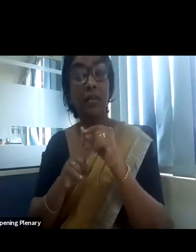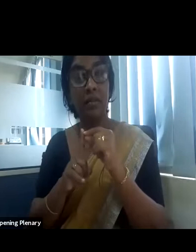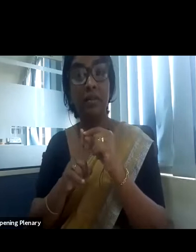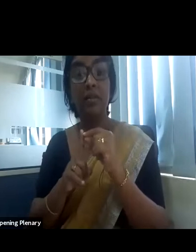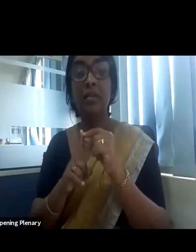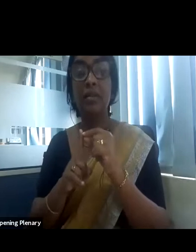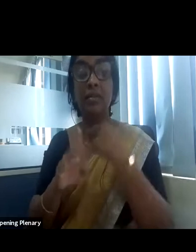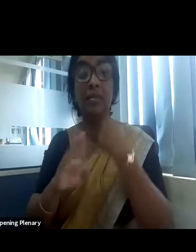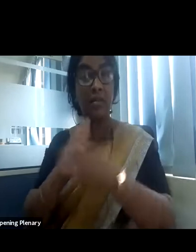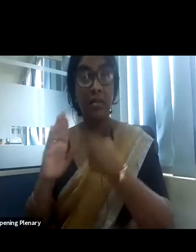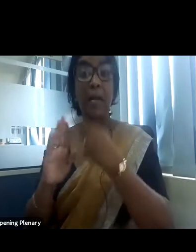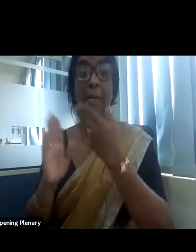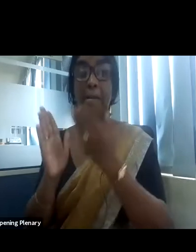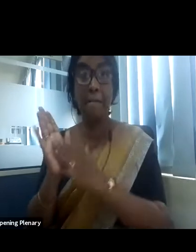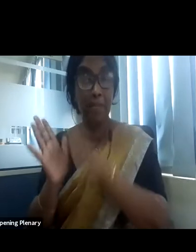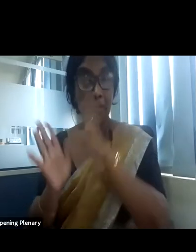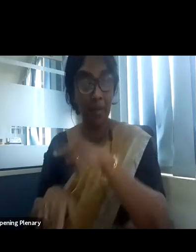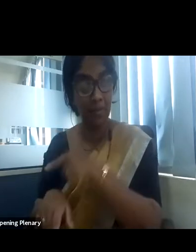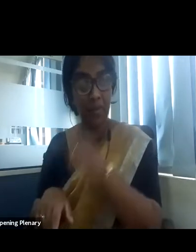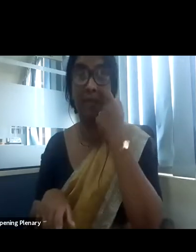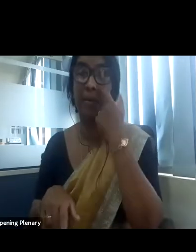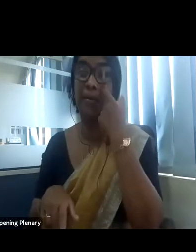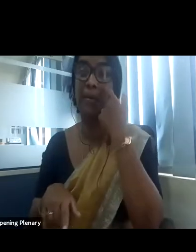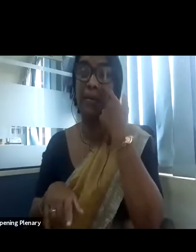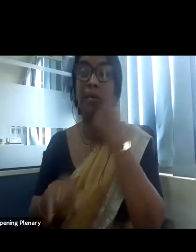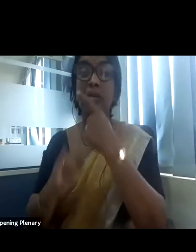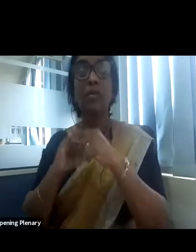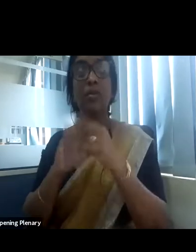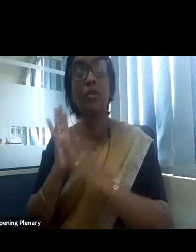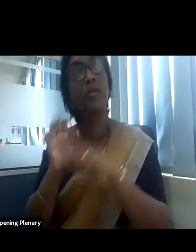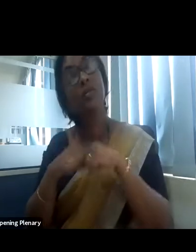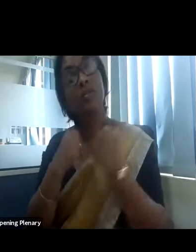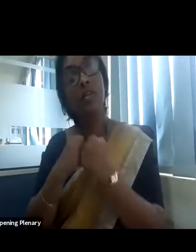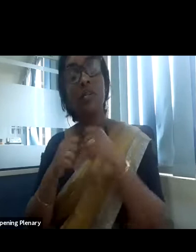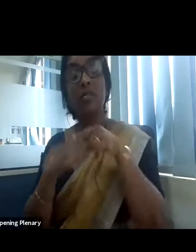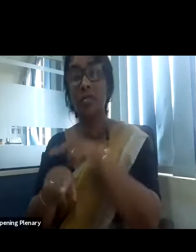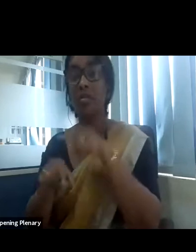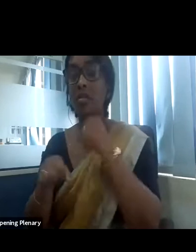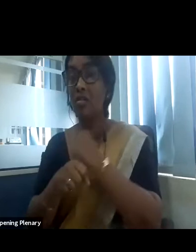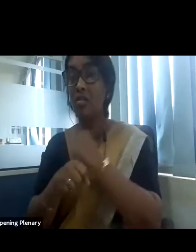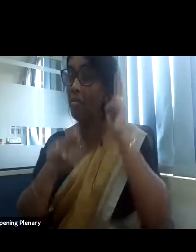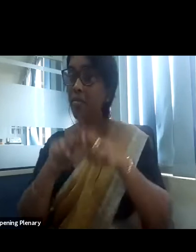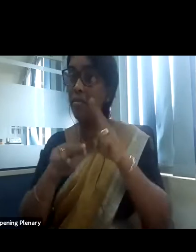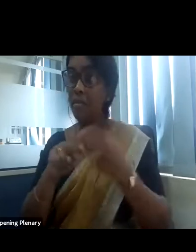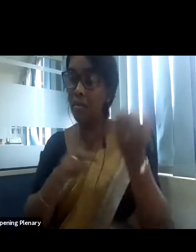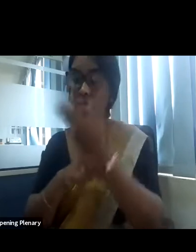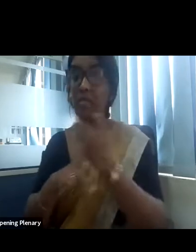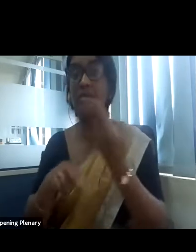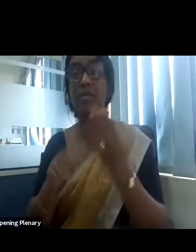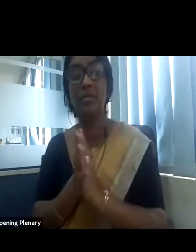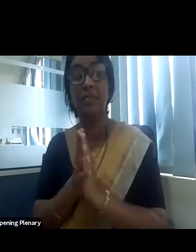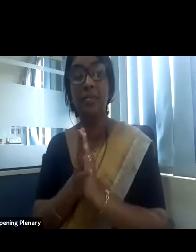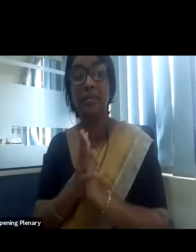Jocam, colleagues from the UN Global Compact in Sri Lanka, my dear friends, my dear ladies and